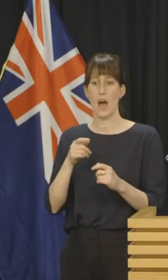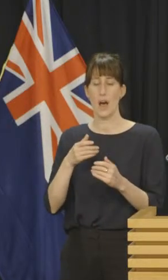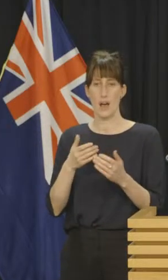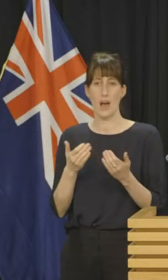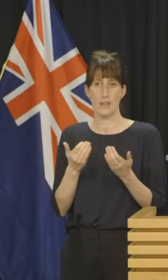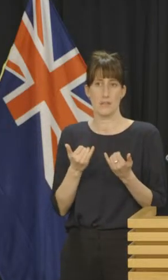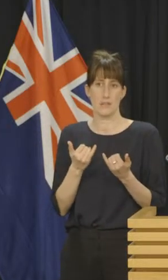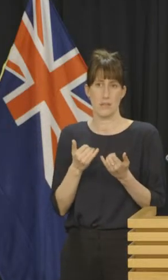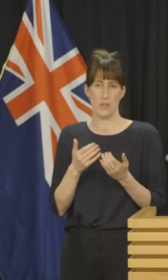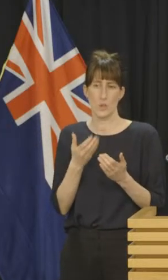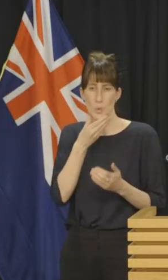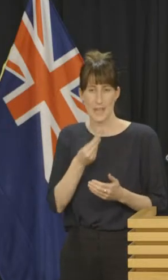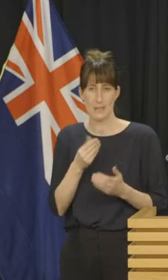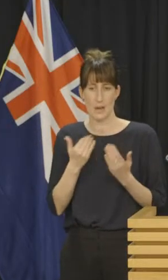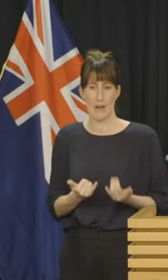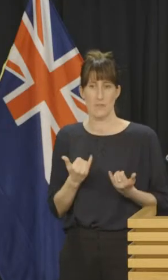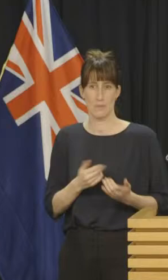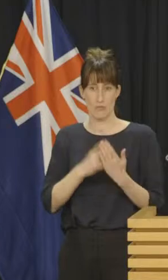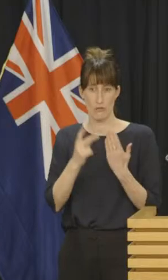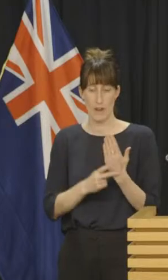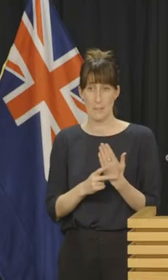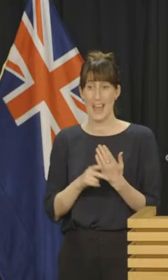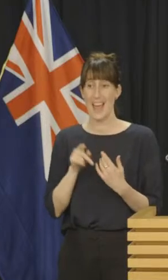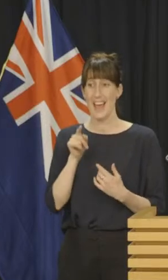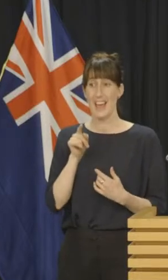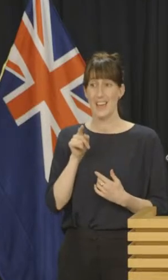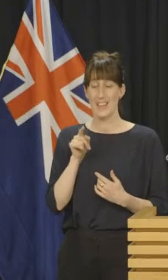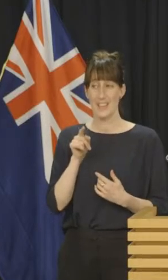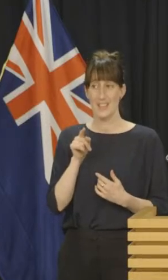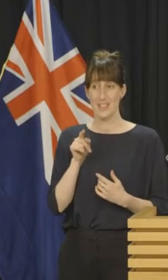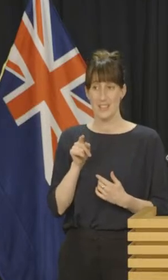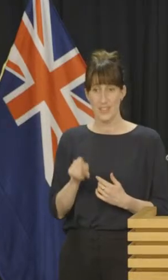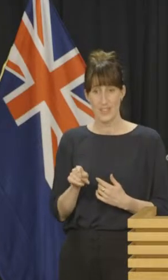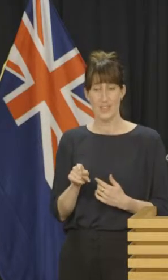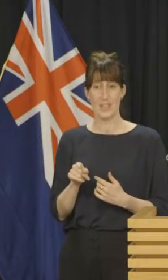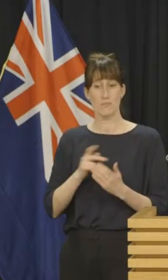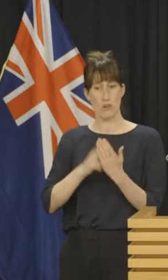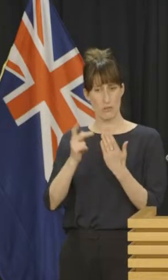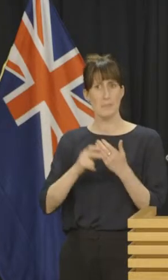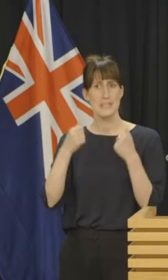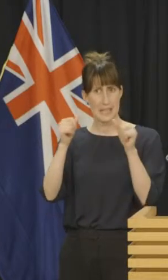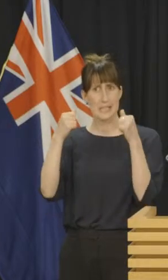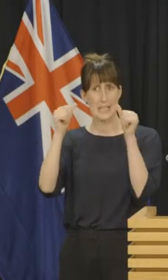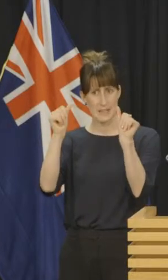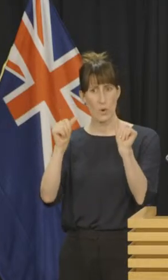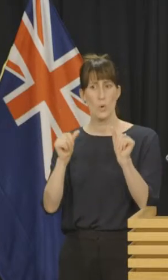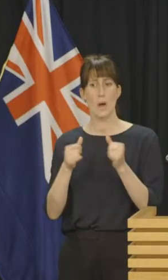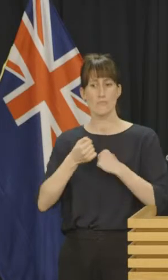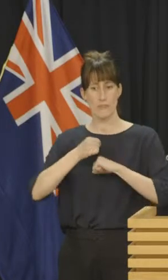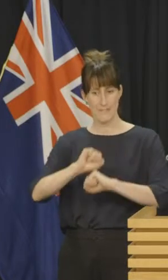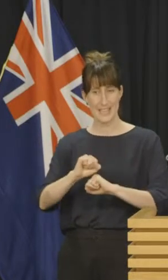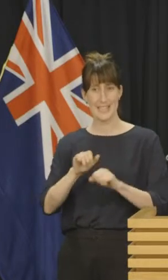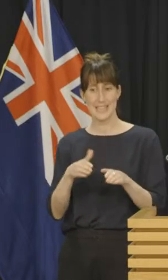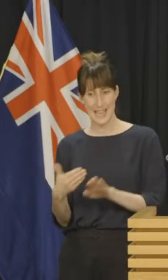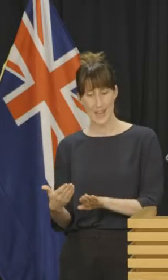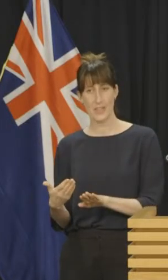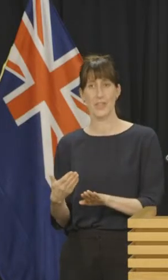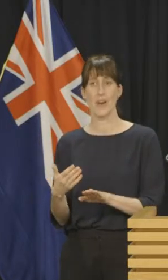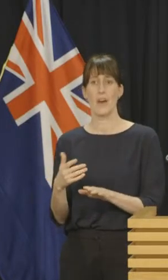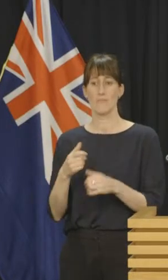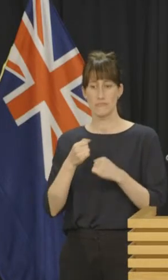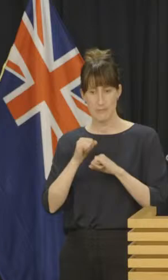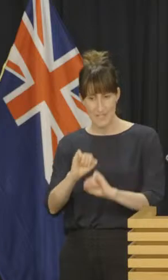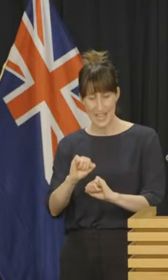successful in reducing deaths and morbidity from cervical cancer, and the only way it will continue to do so is if women